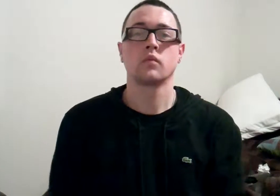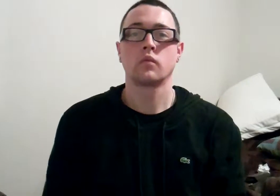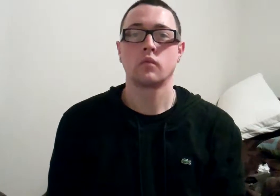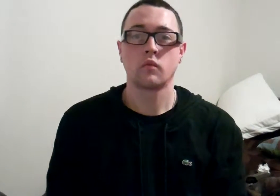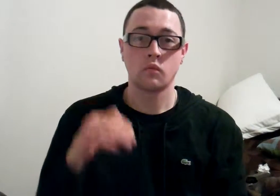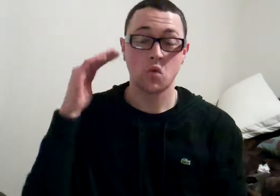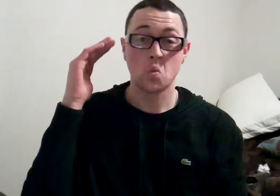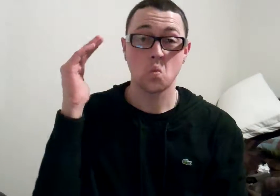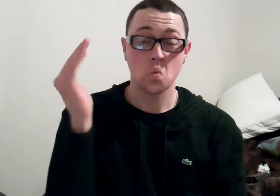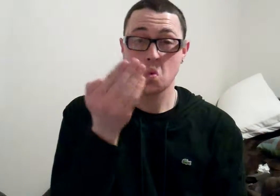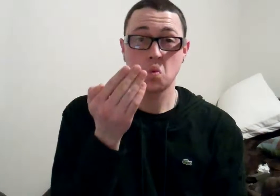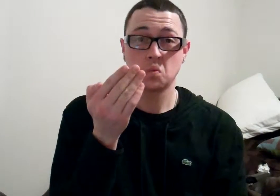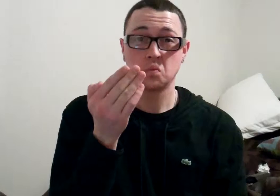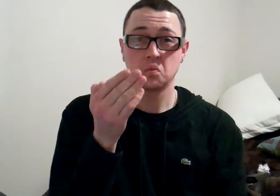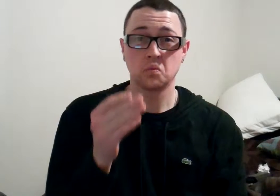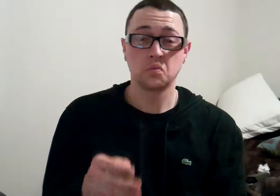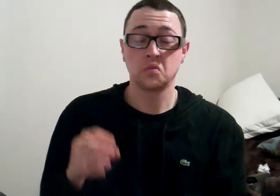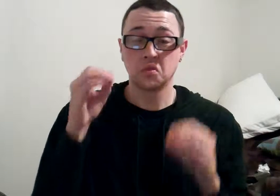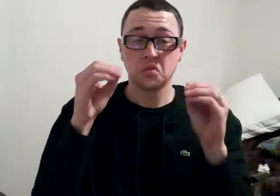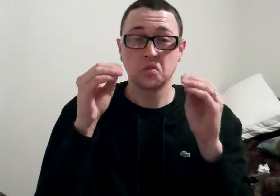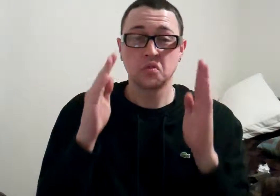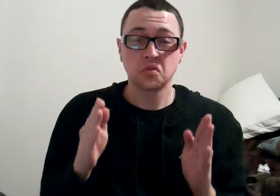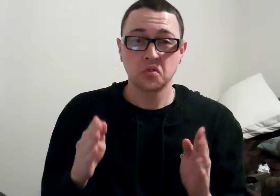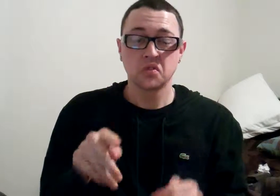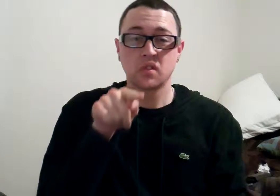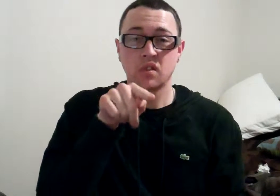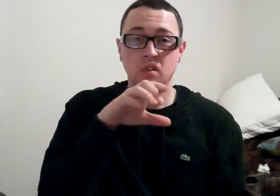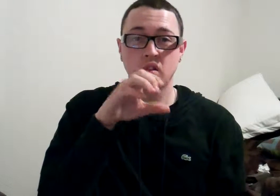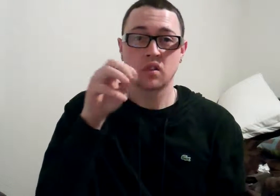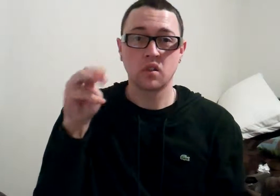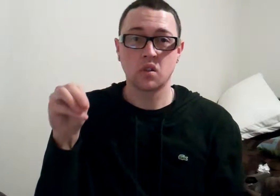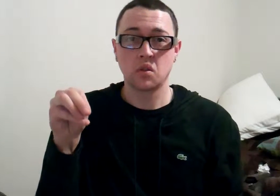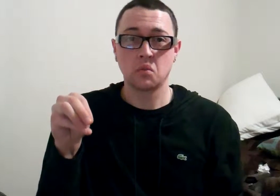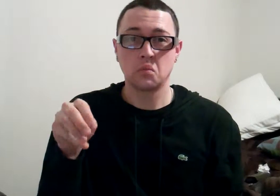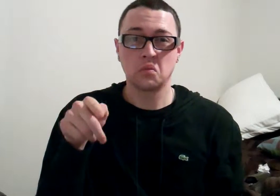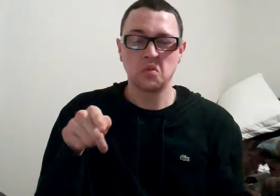back to educator.com. This lesson is on the order of operations.